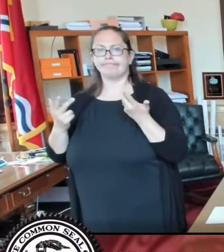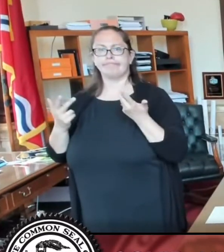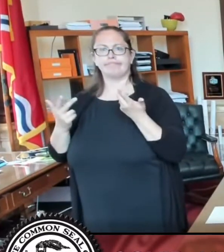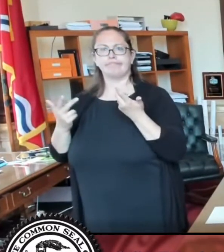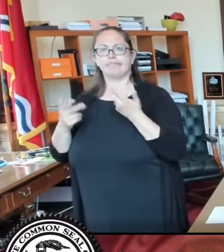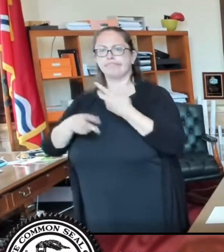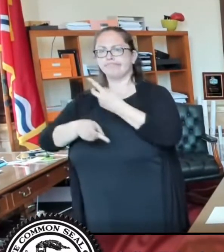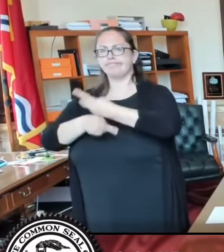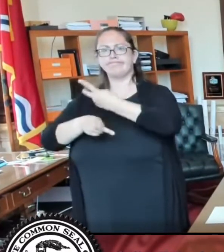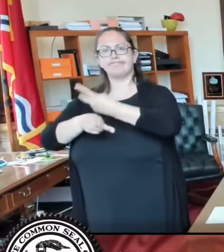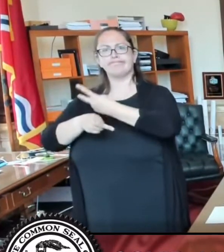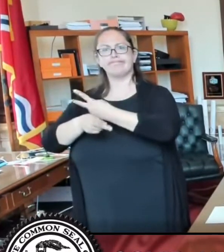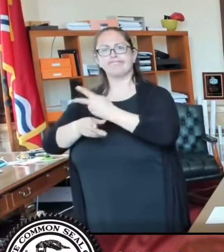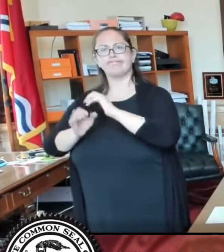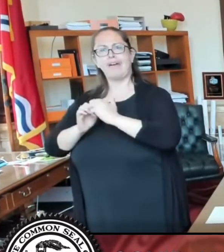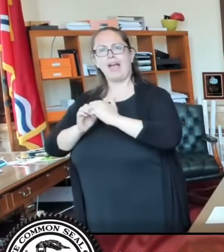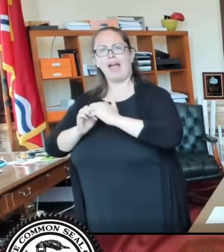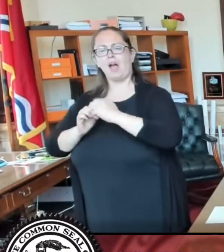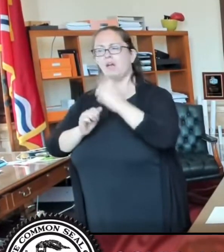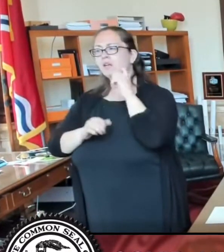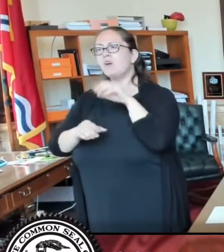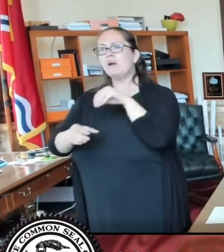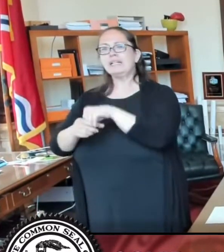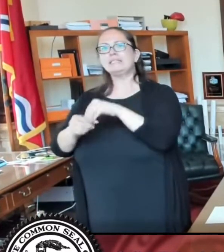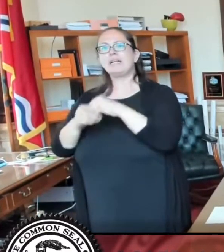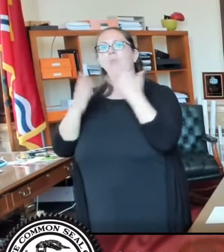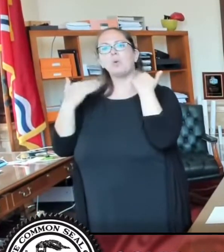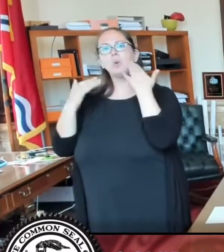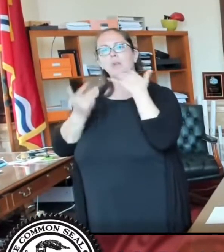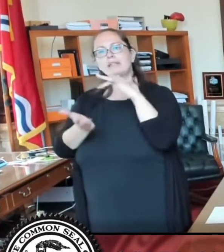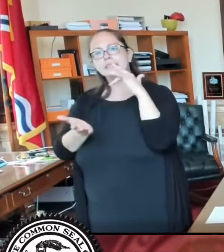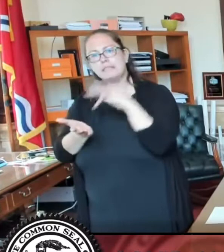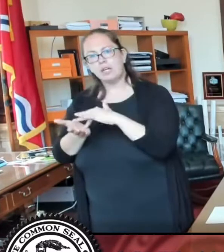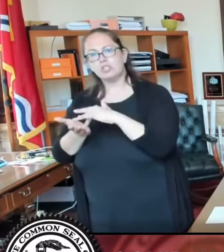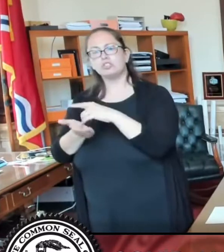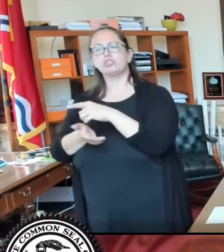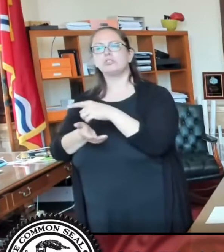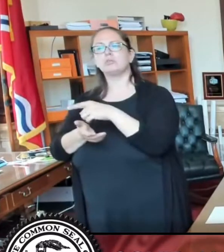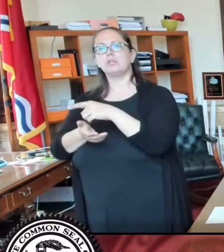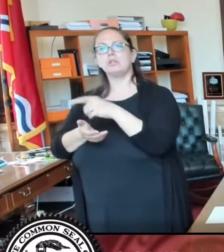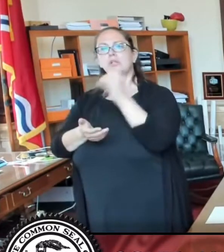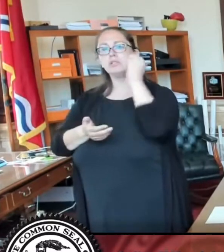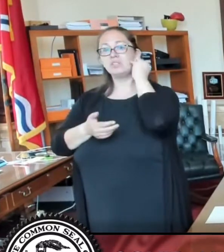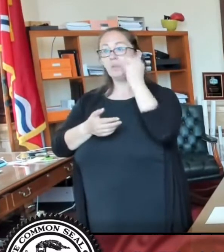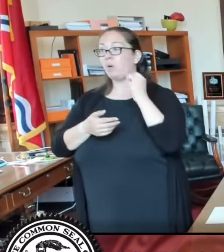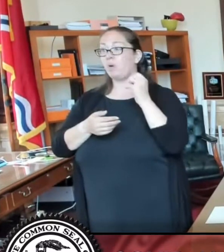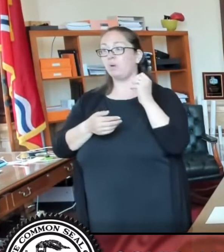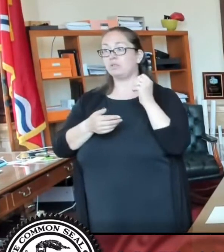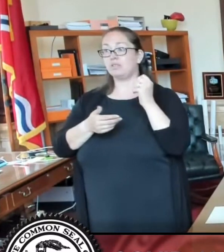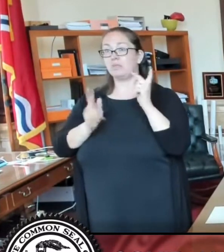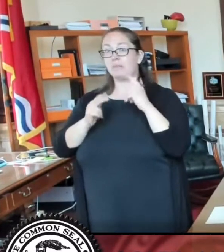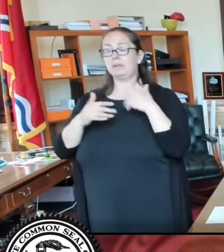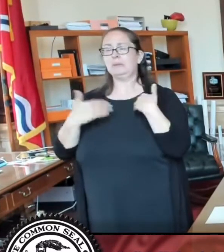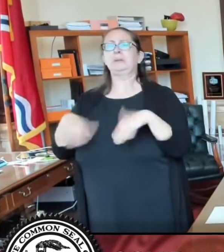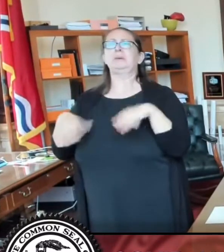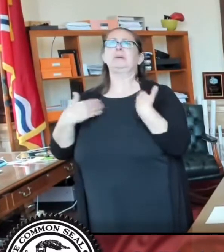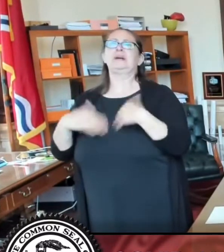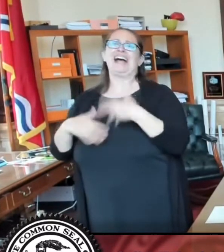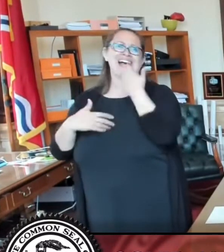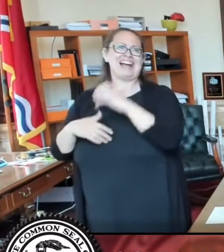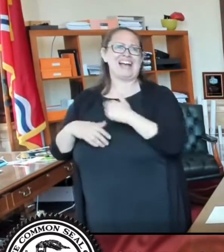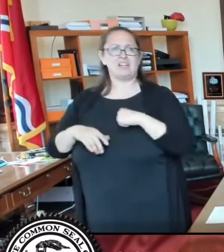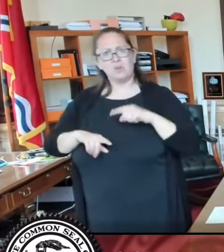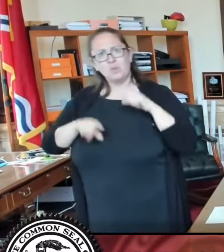be taken in any of the inside cooling centers or places where people have to go to try and beat the heat.